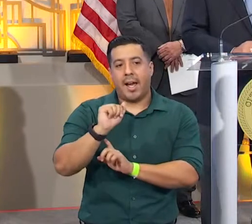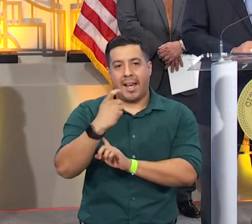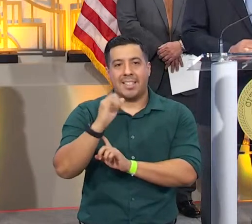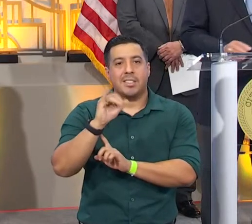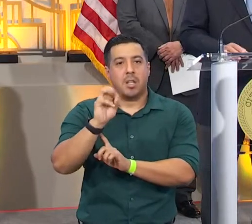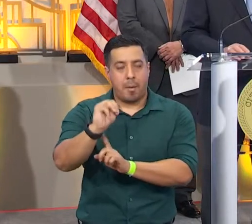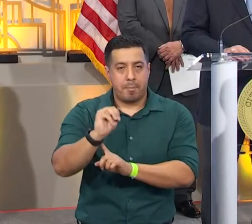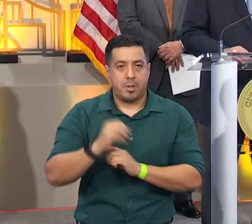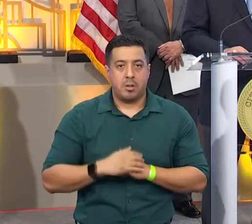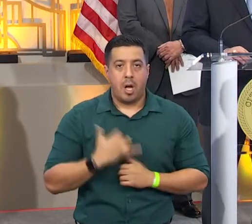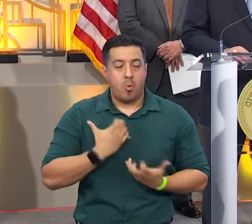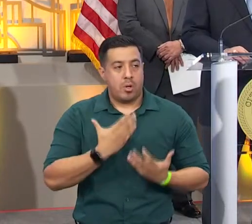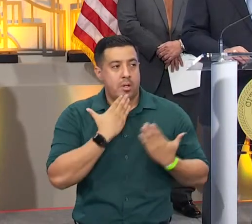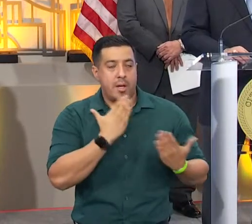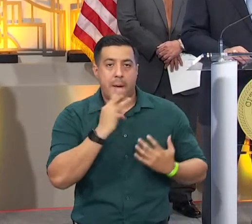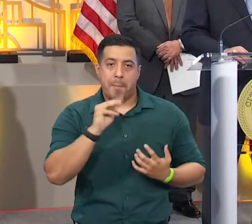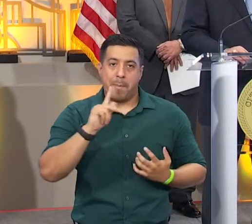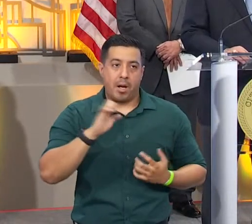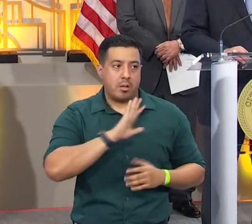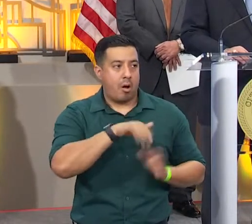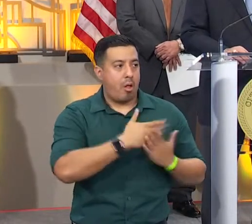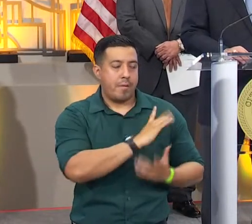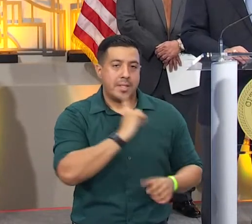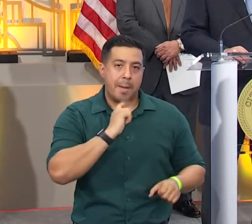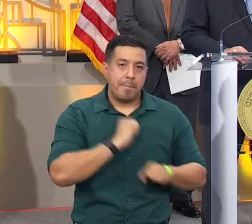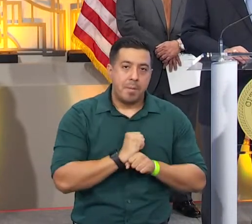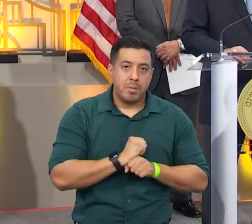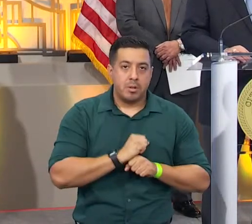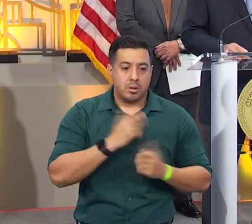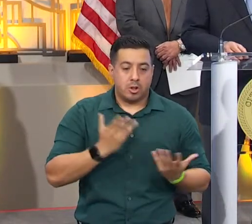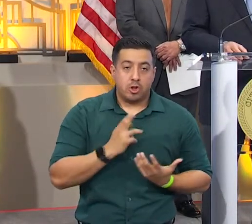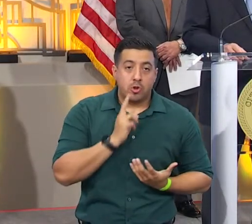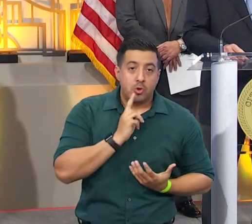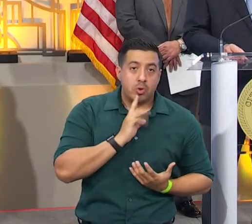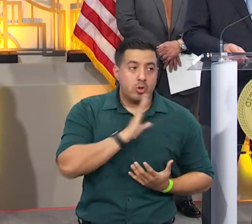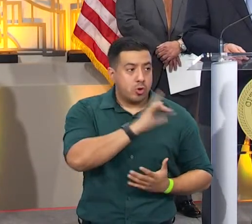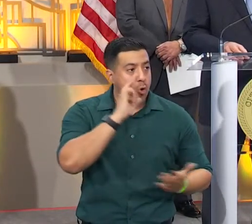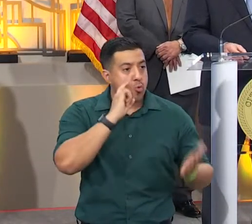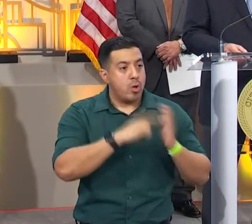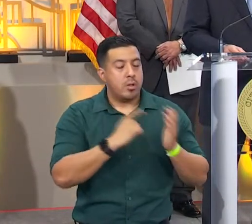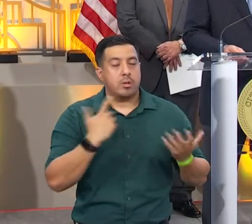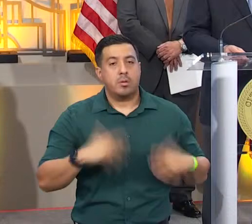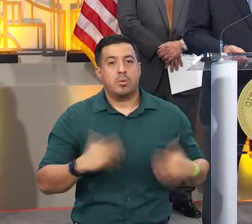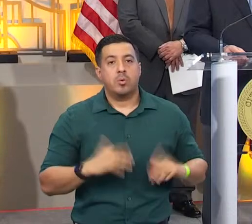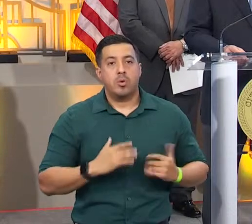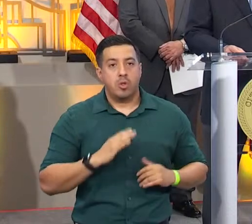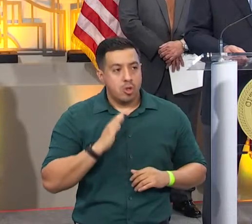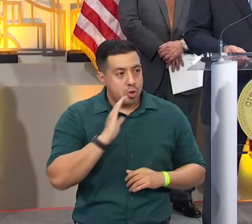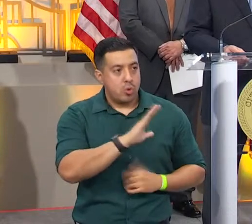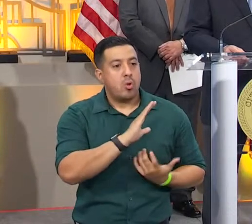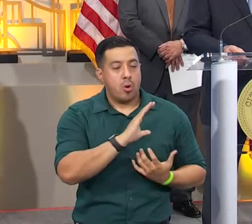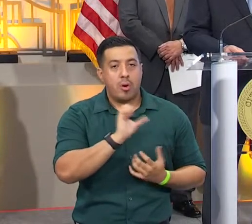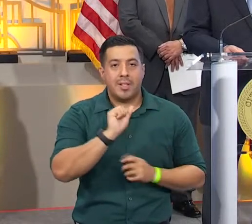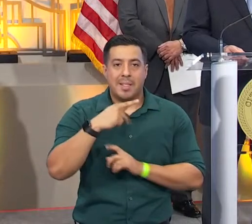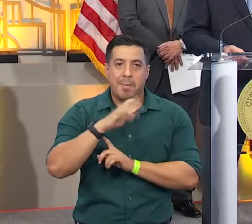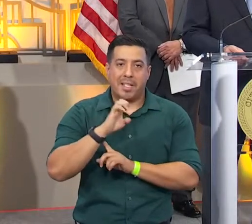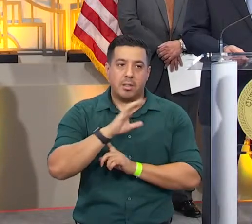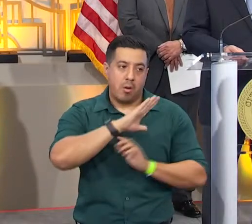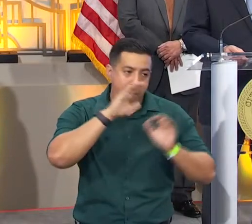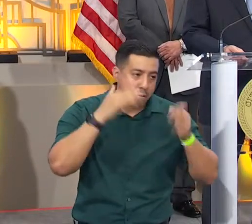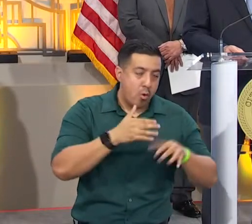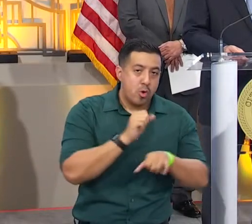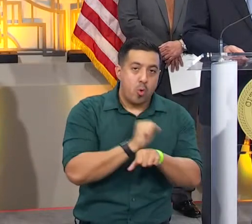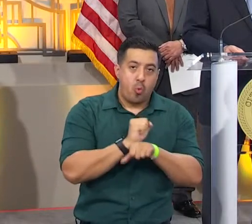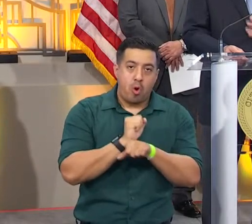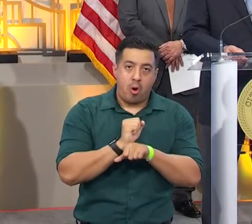Axiom Space team for your incredible commitment to Houston and your recognition of the incredible space-focused workforce